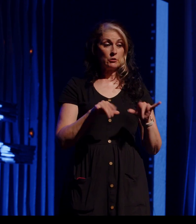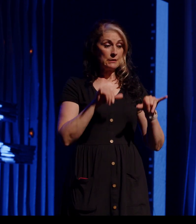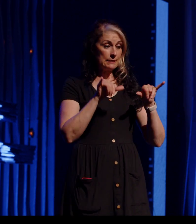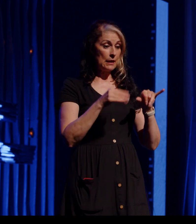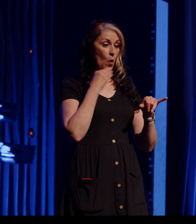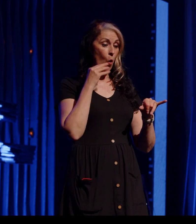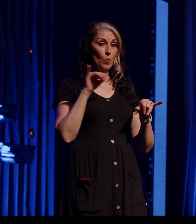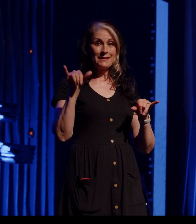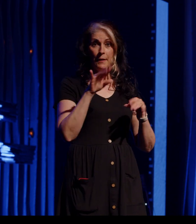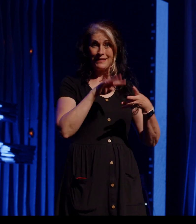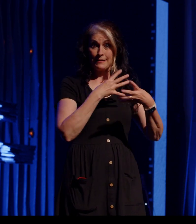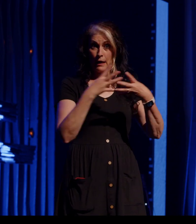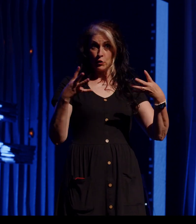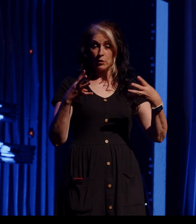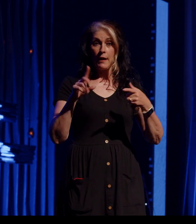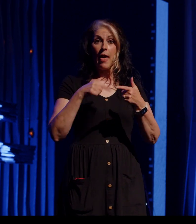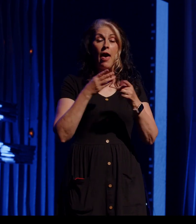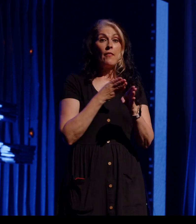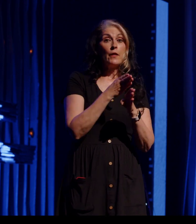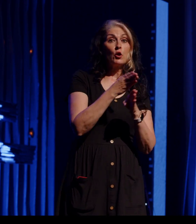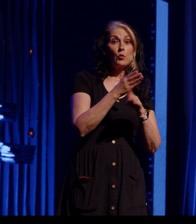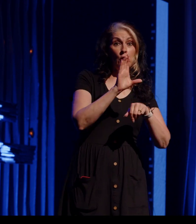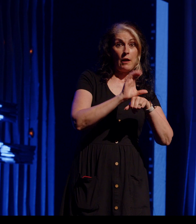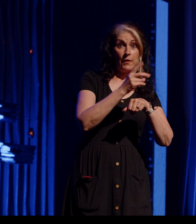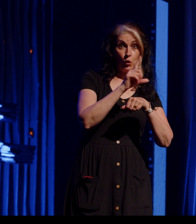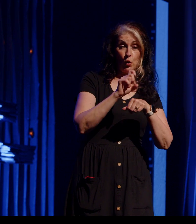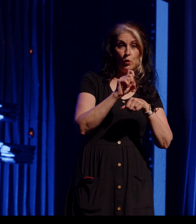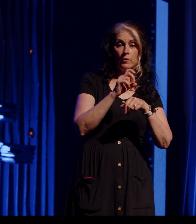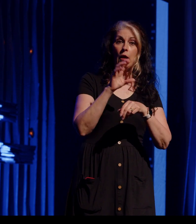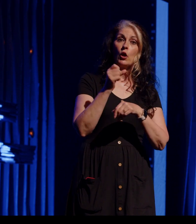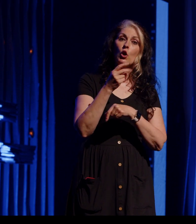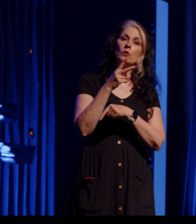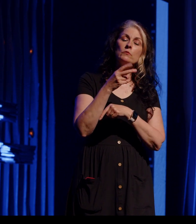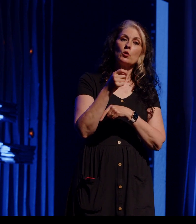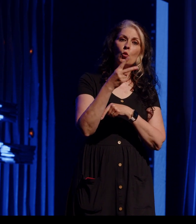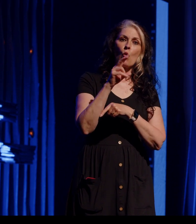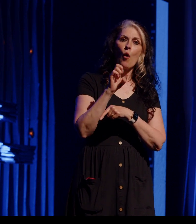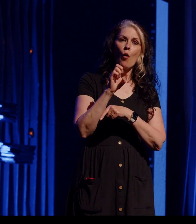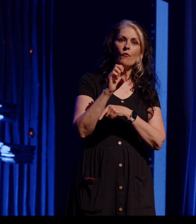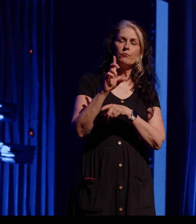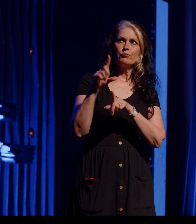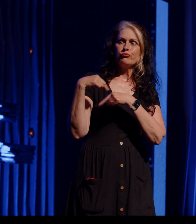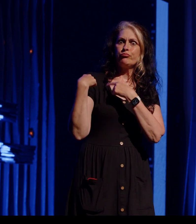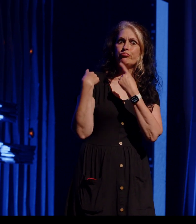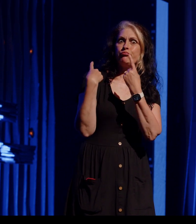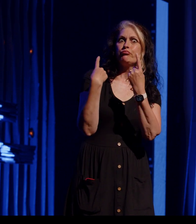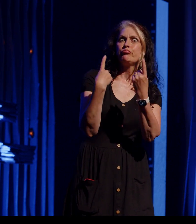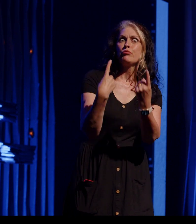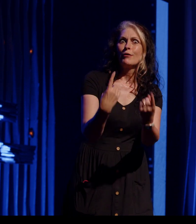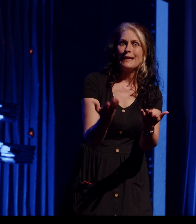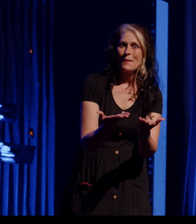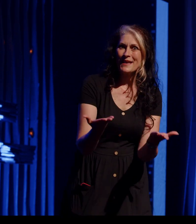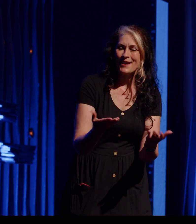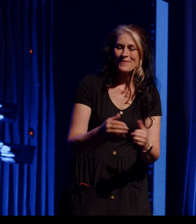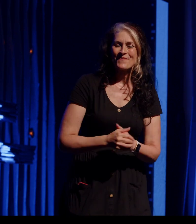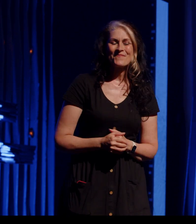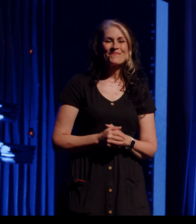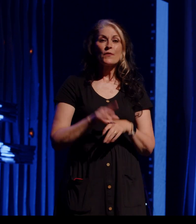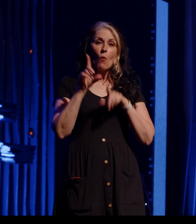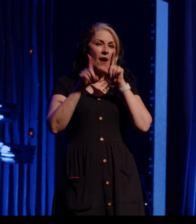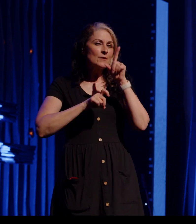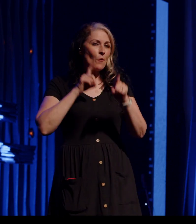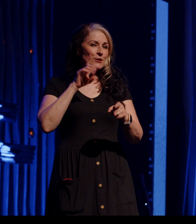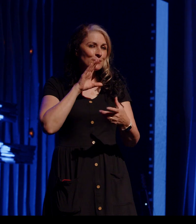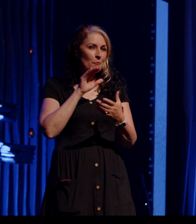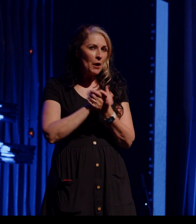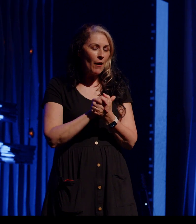were. Then she began her career here at the Grove, and that's lasted, again, a long, long time. So I have some questions